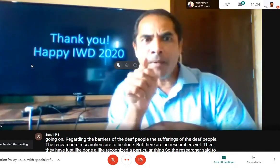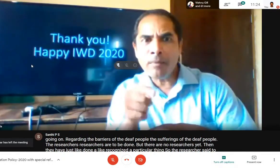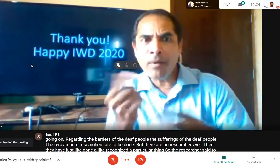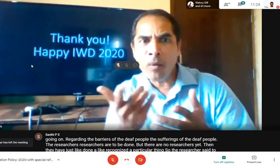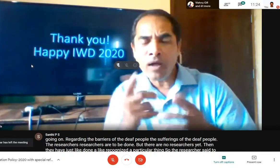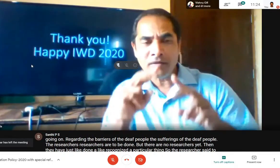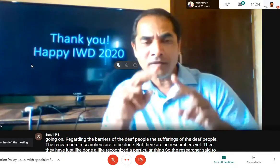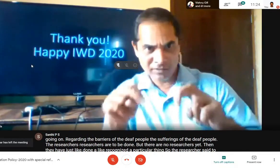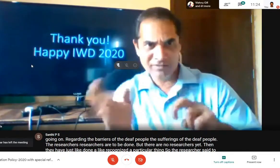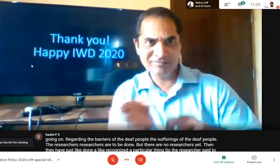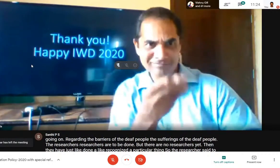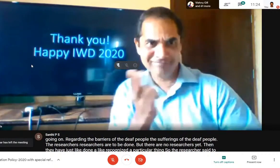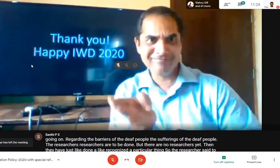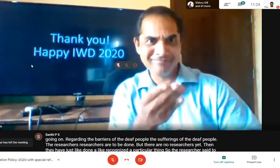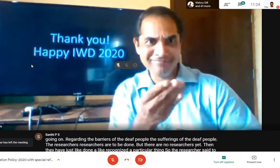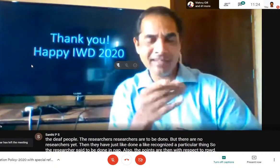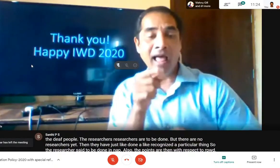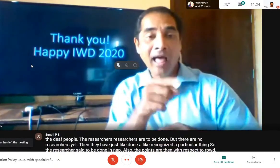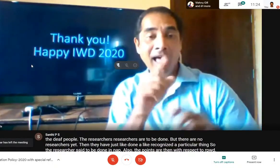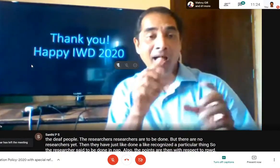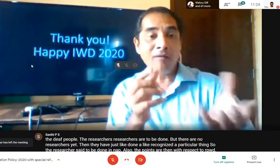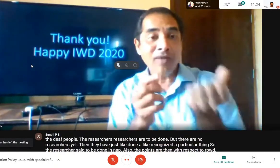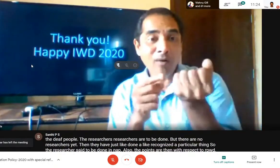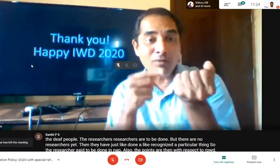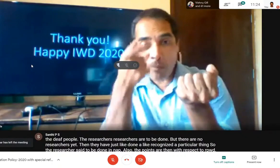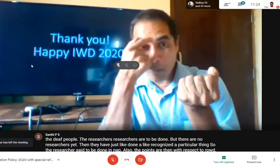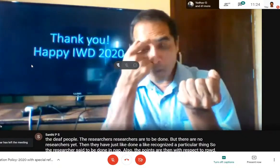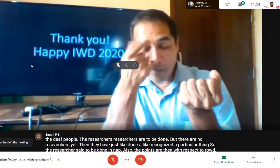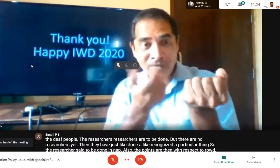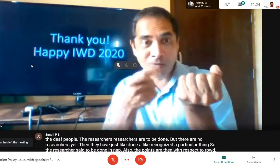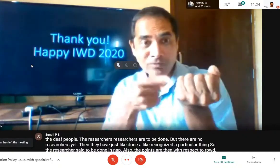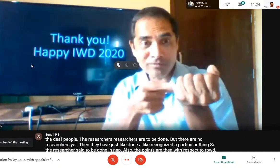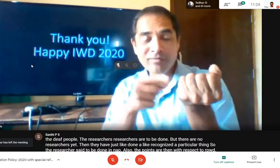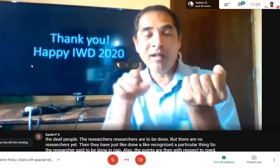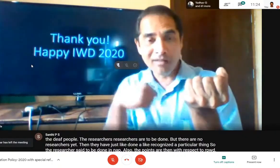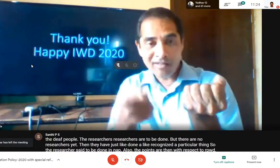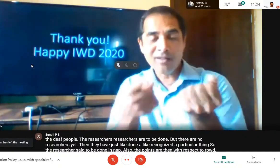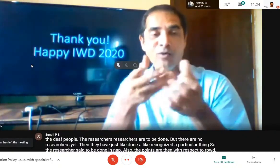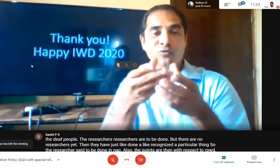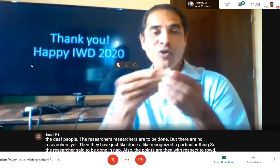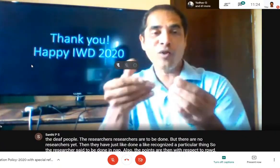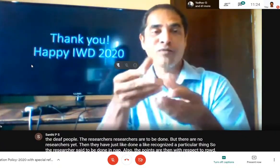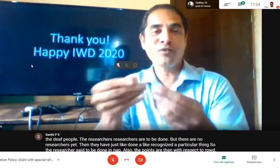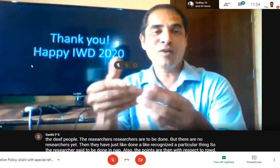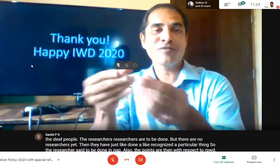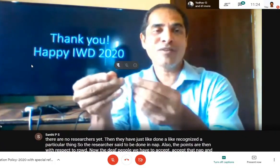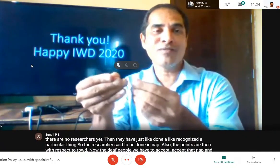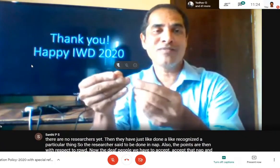So what are the barriers of deaf people? You have to research that. Once you have found that, you can solve